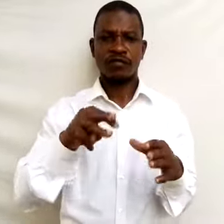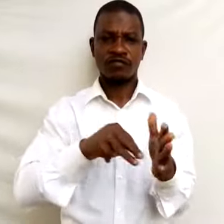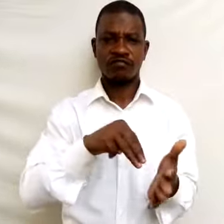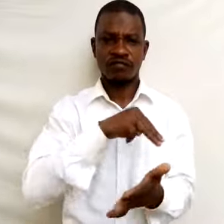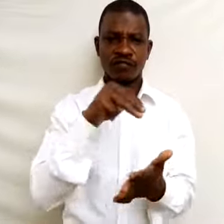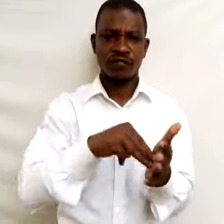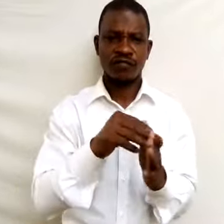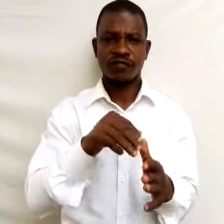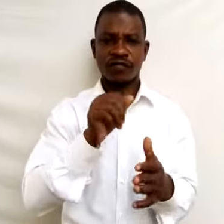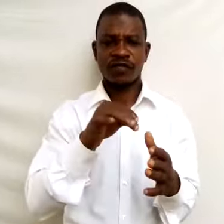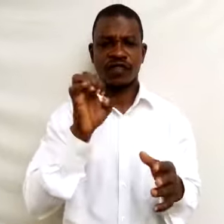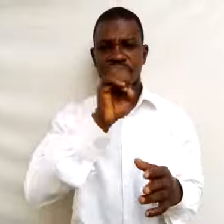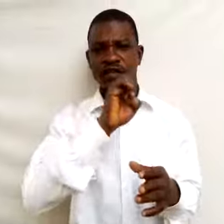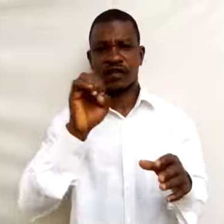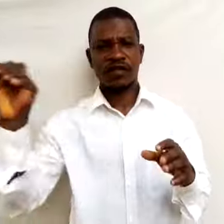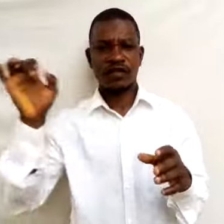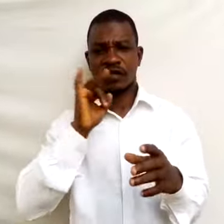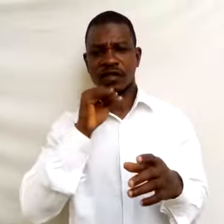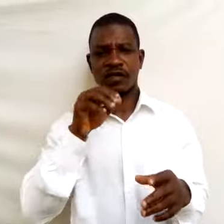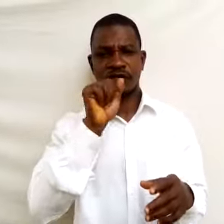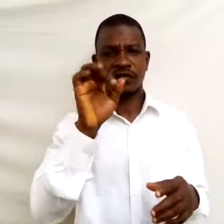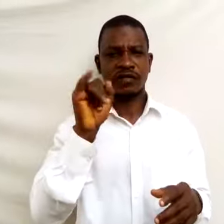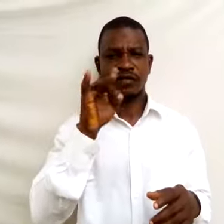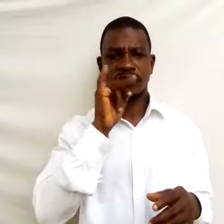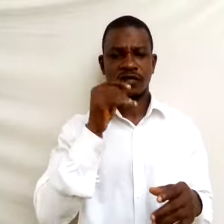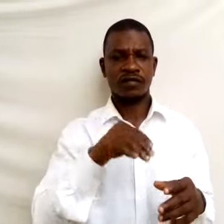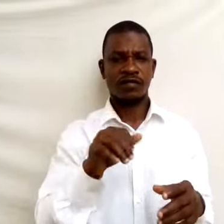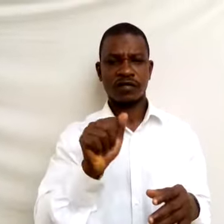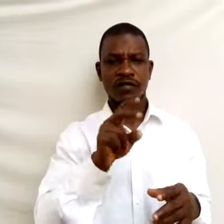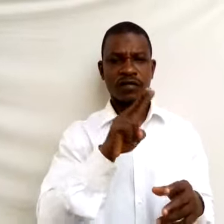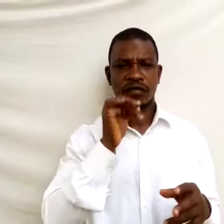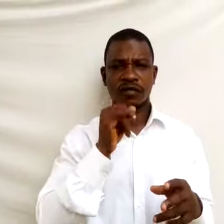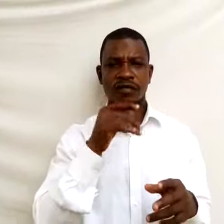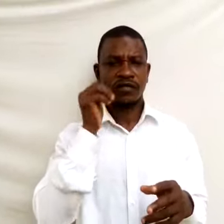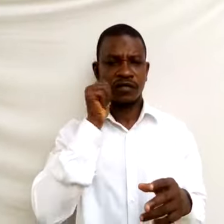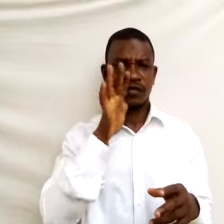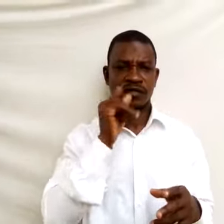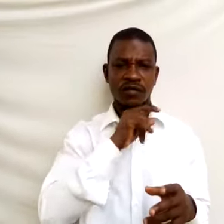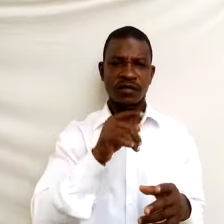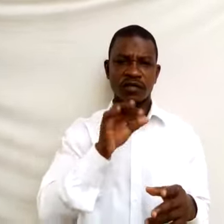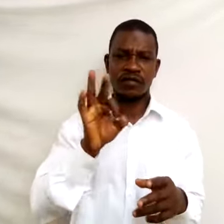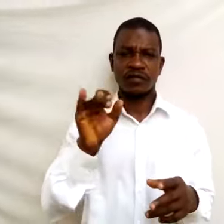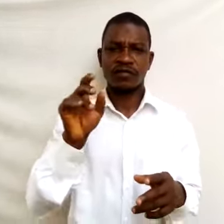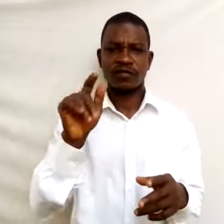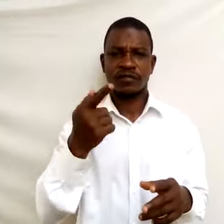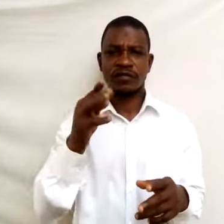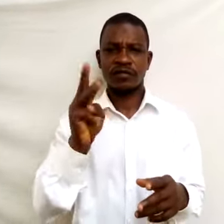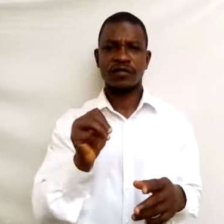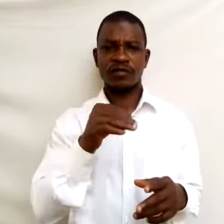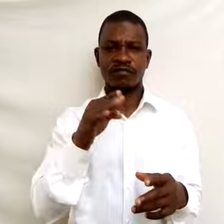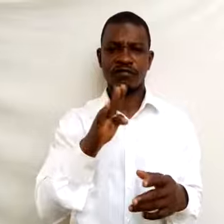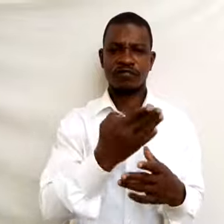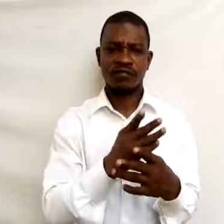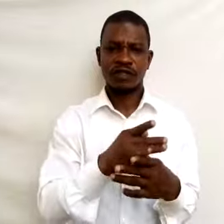Asia. On average, girls are subjected to FGM between birth and